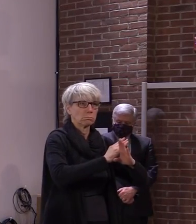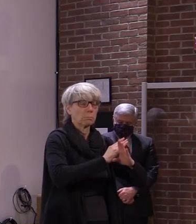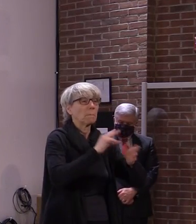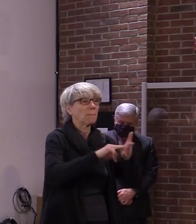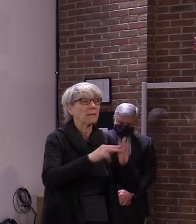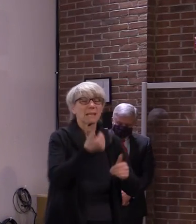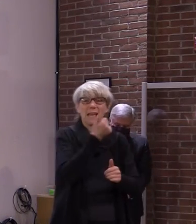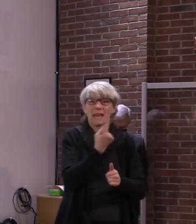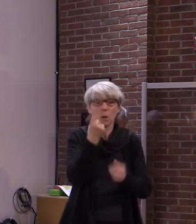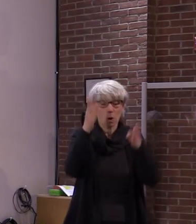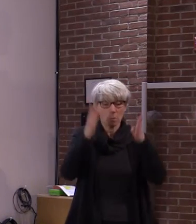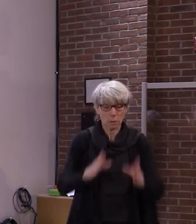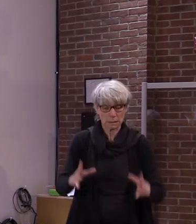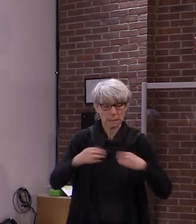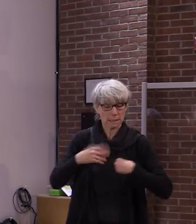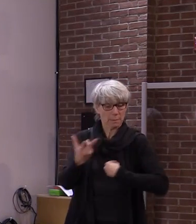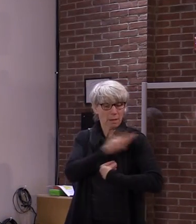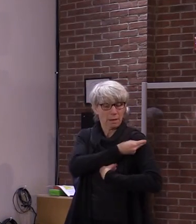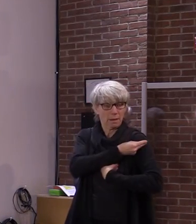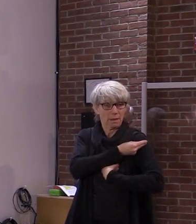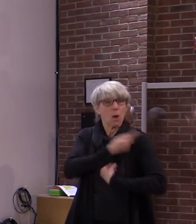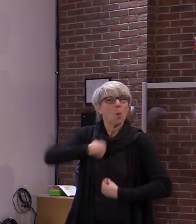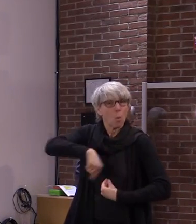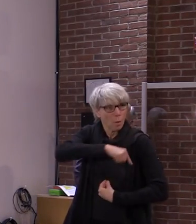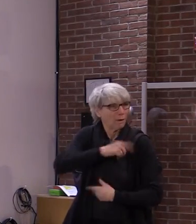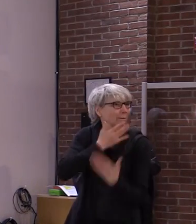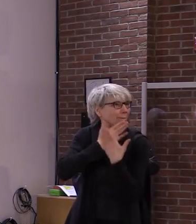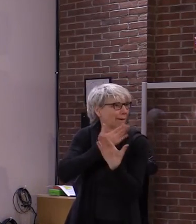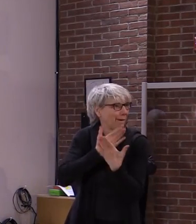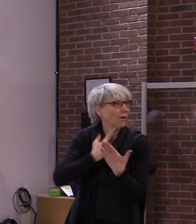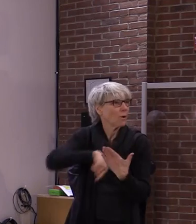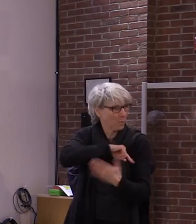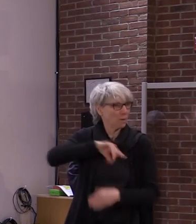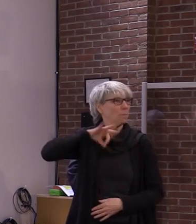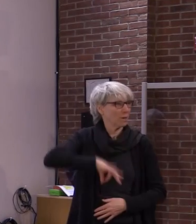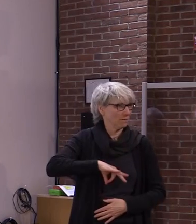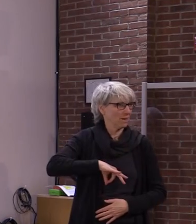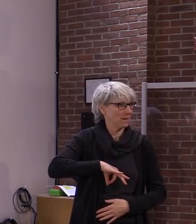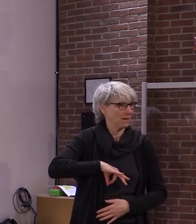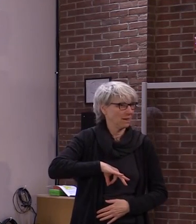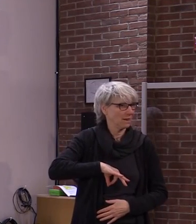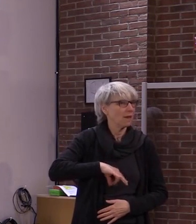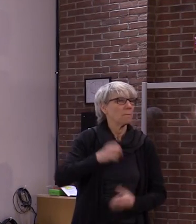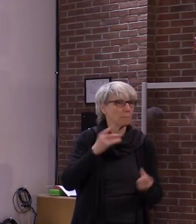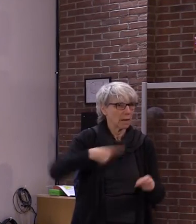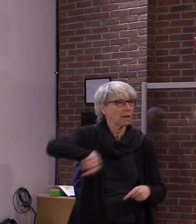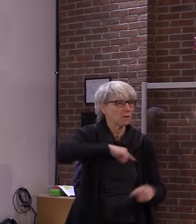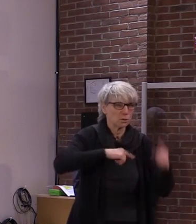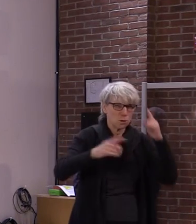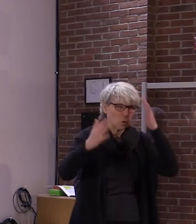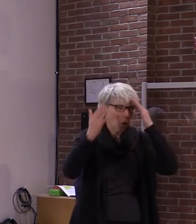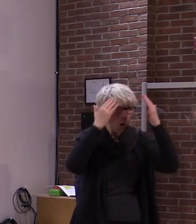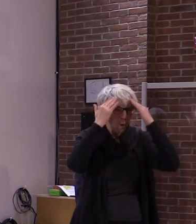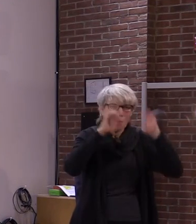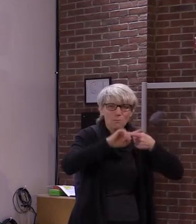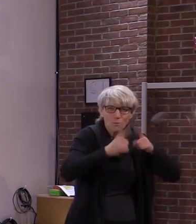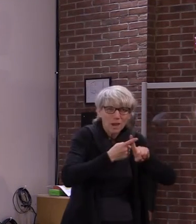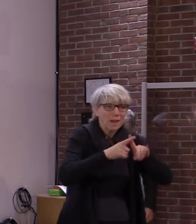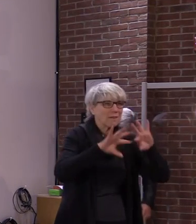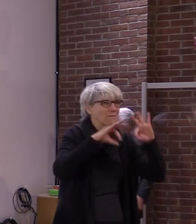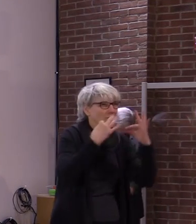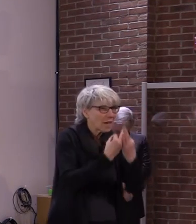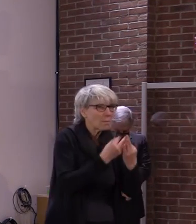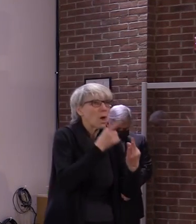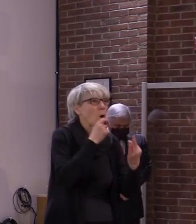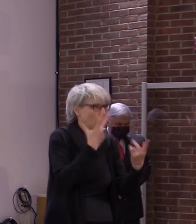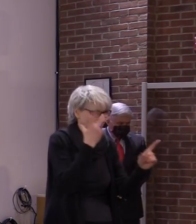us. Many of us now know more and more people every day who are getting the COVID-19 vaccine.